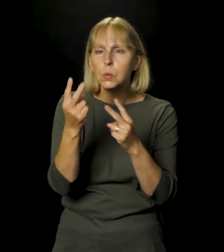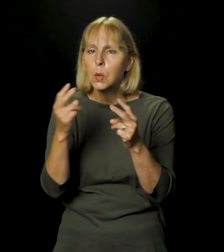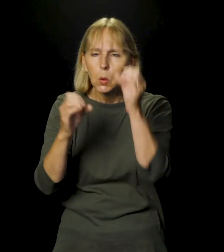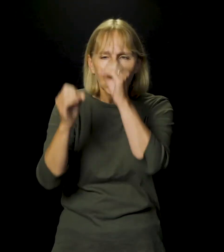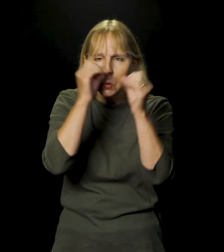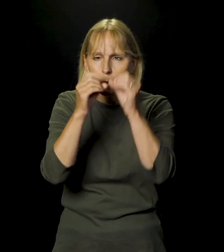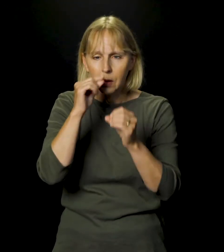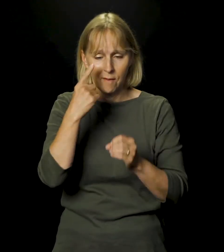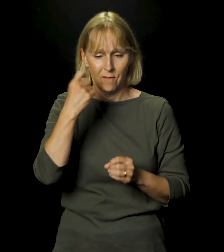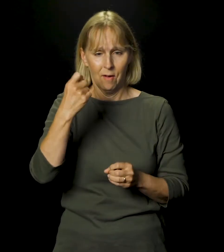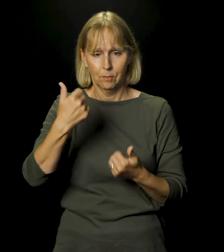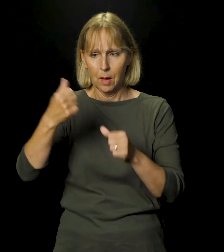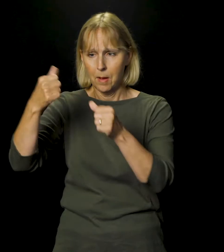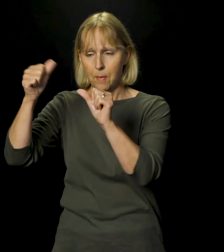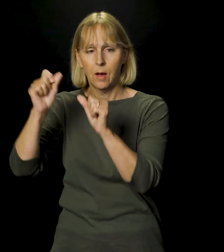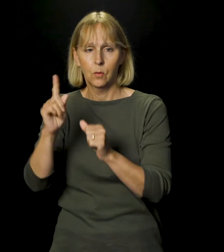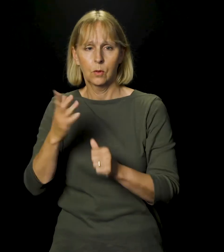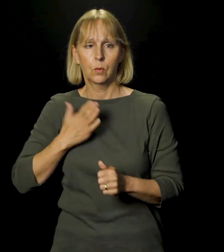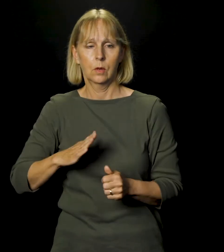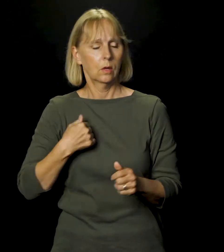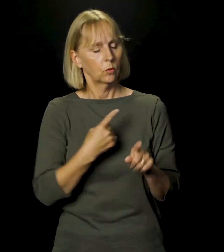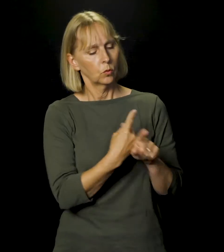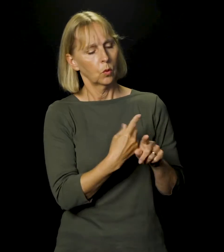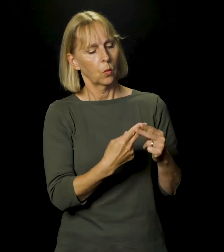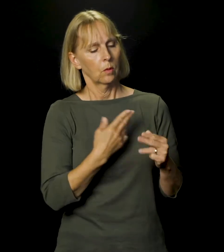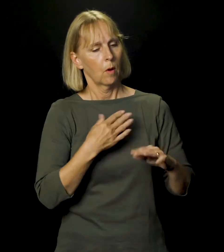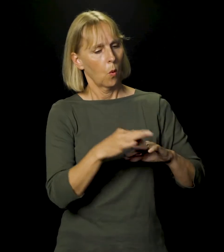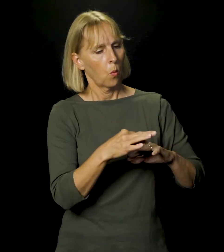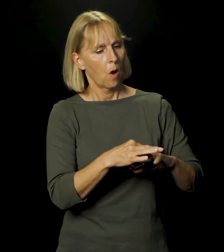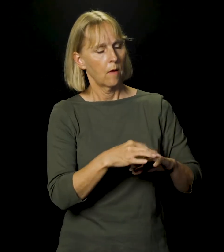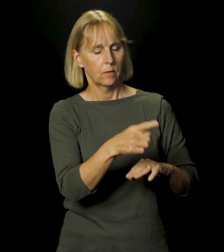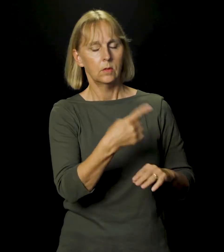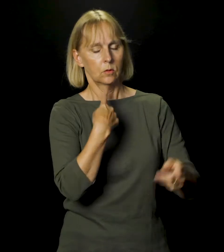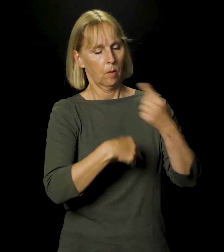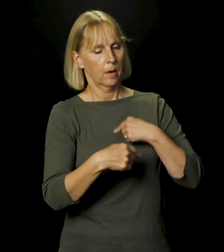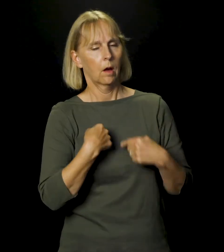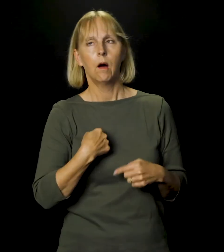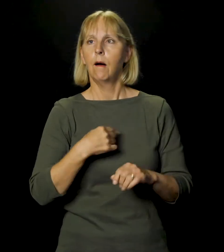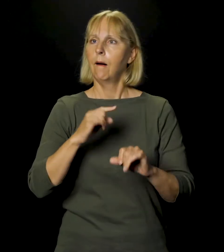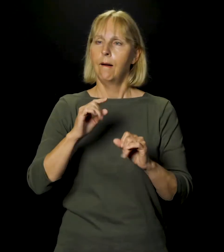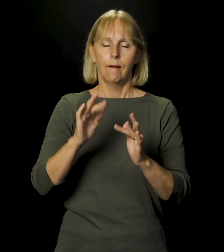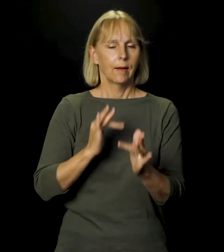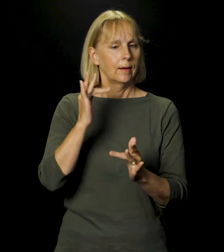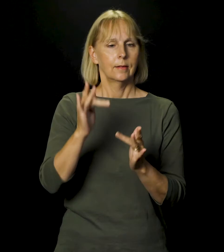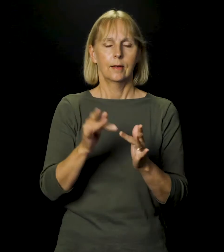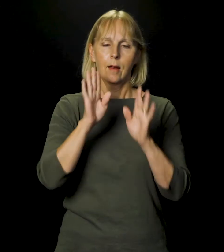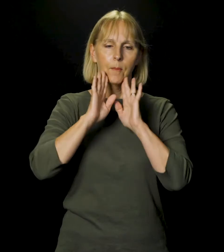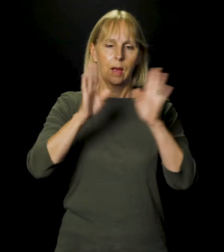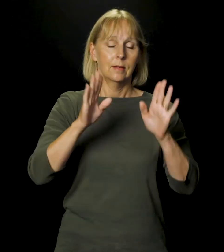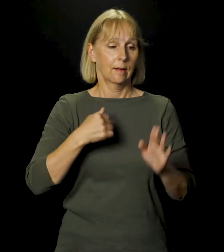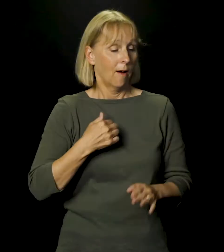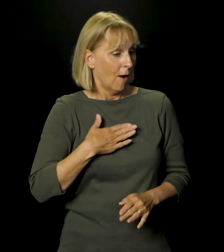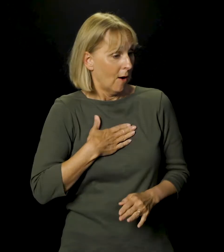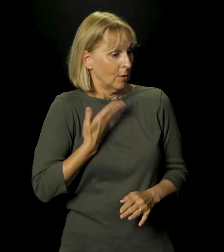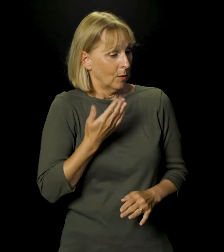was talking with my wife, Ellie, this week about this topic, and she said, the internet is fabulous. I don't even know I need something, and